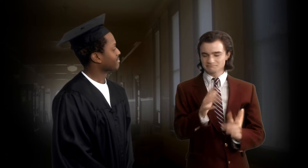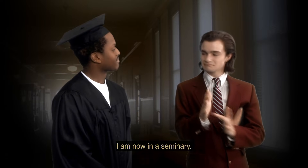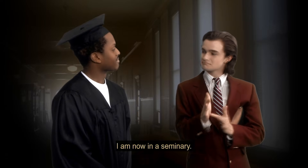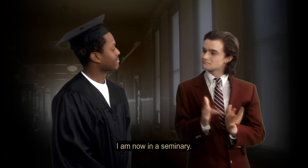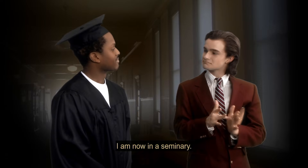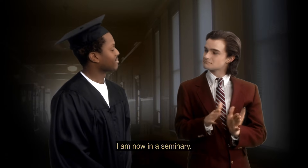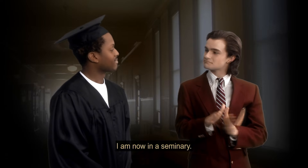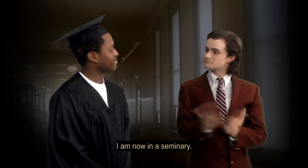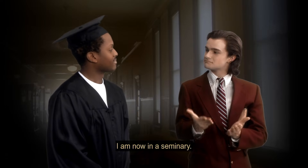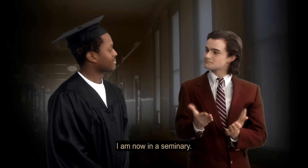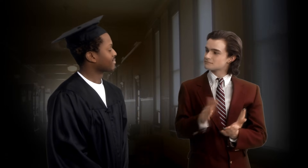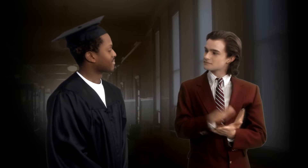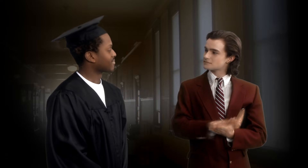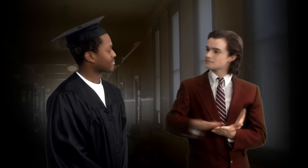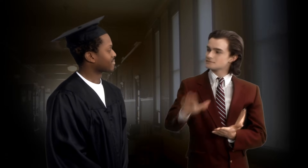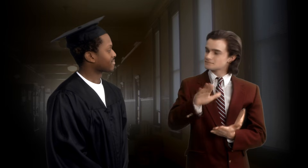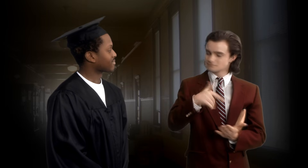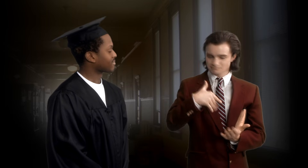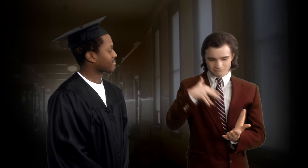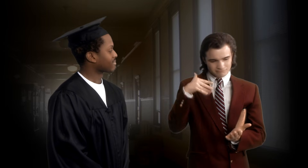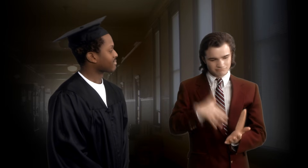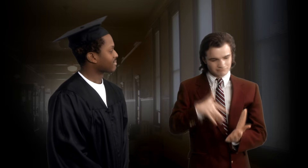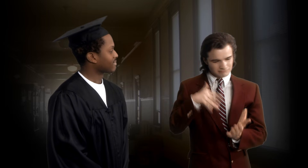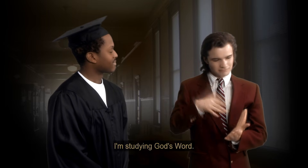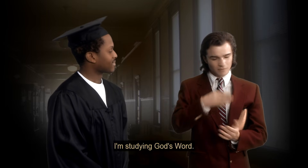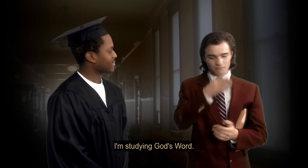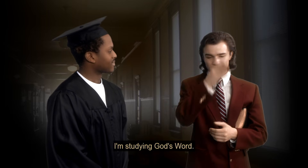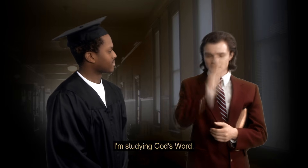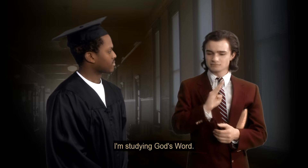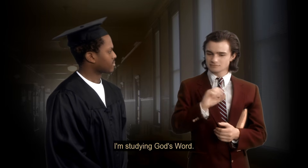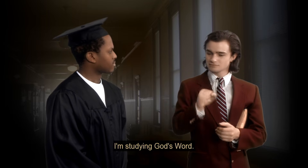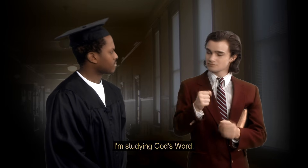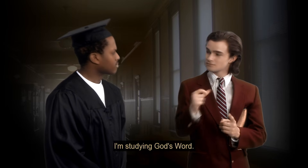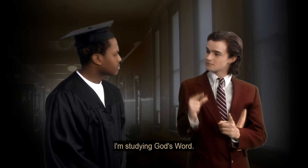I'm now in a seminary. I'm studying God's Word.